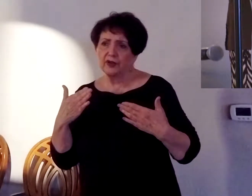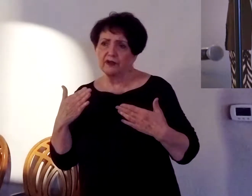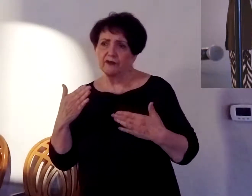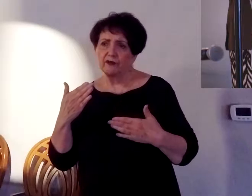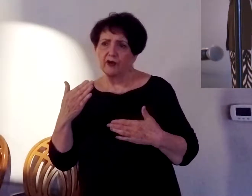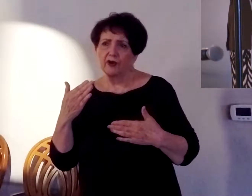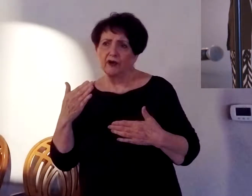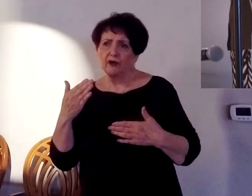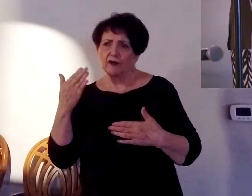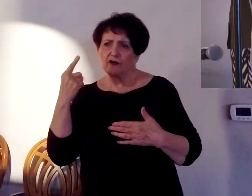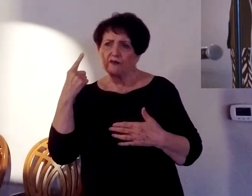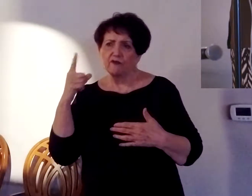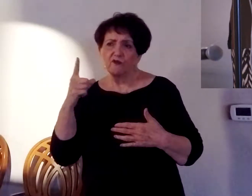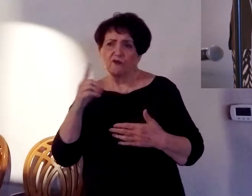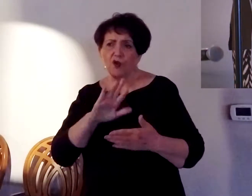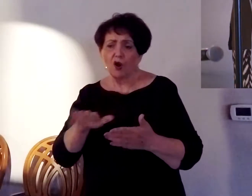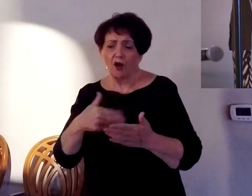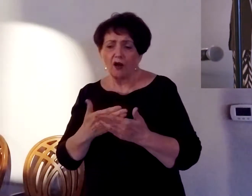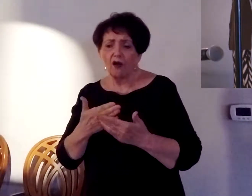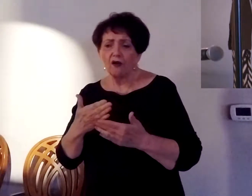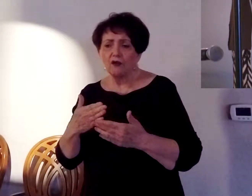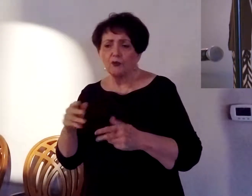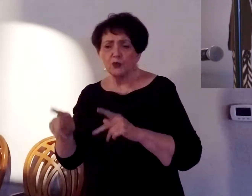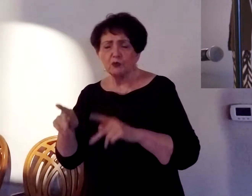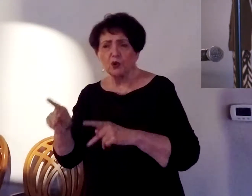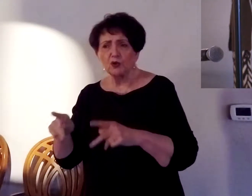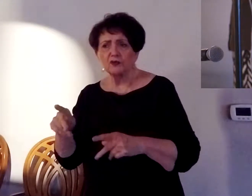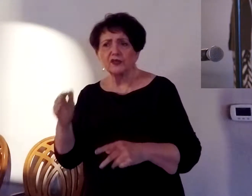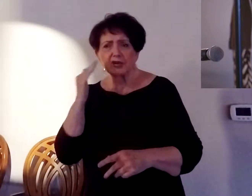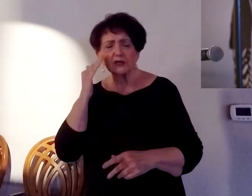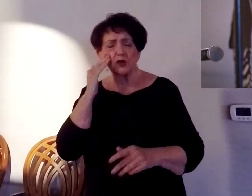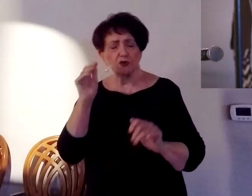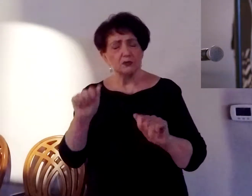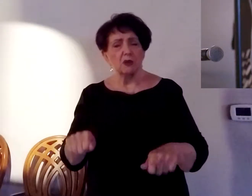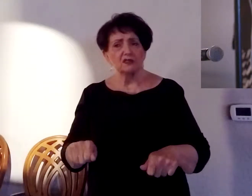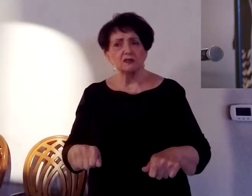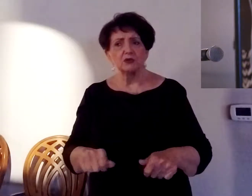all of humanity that I know is possible.